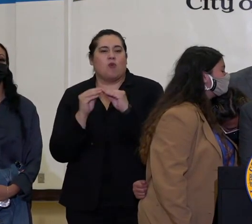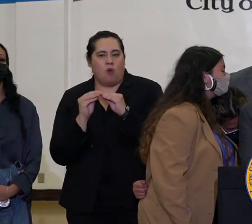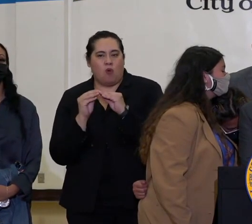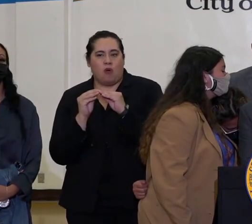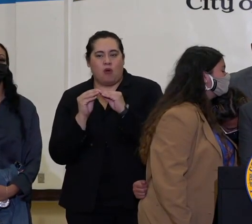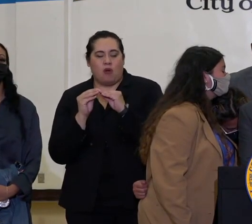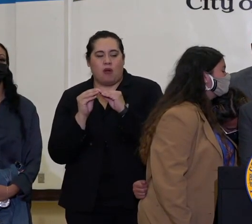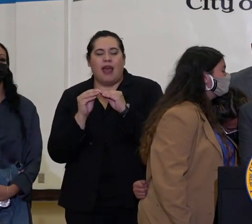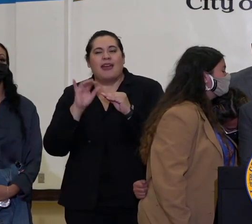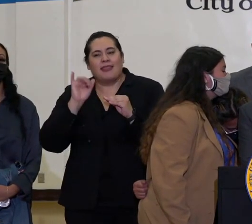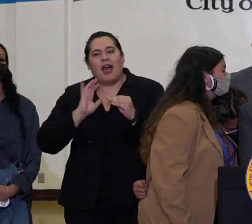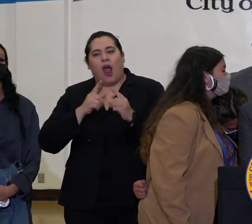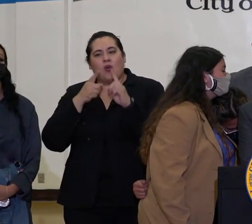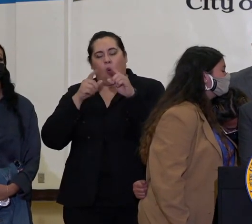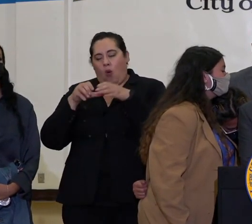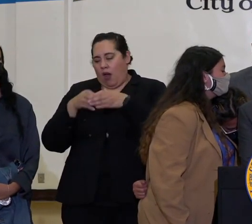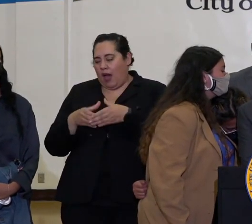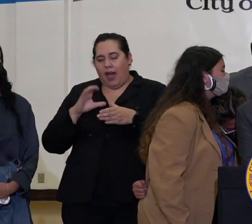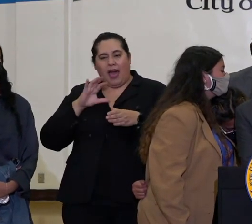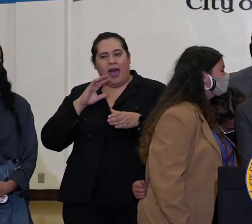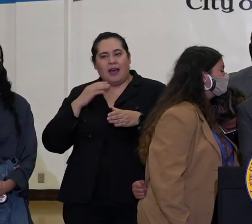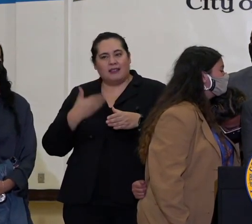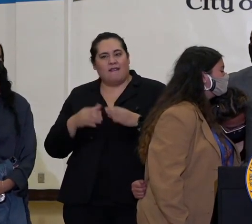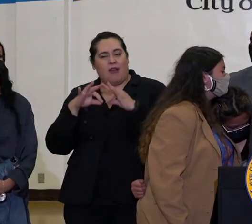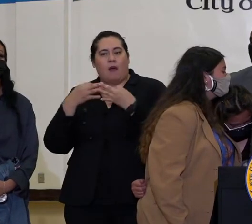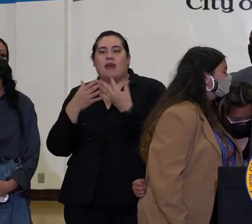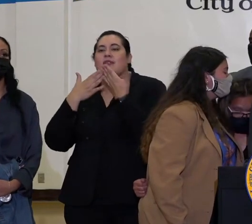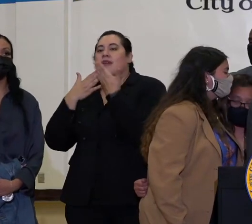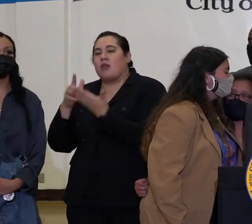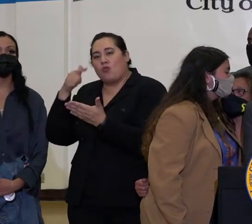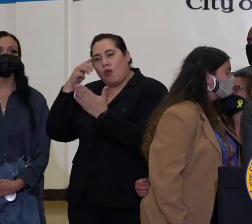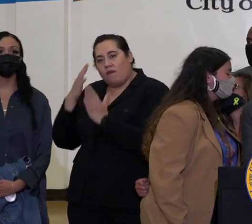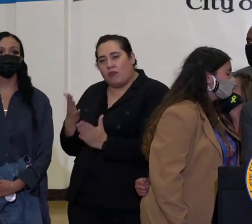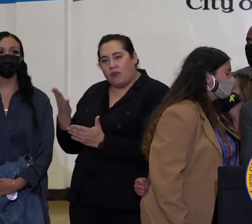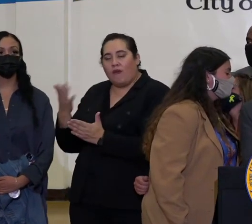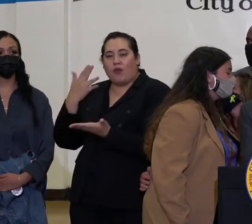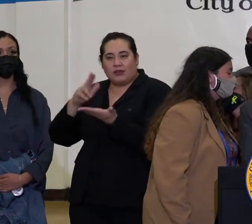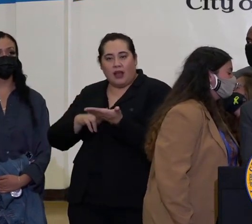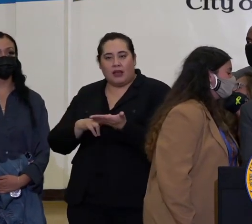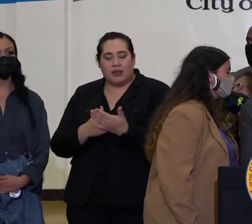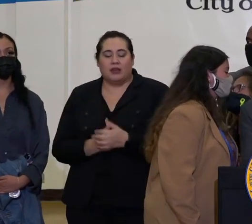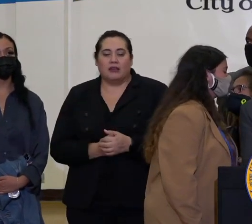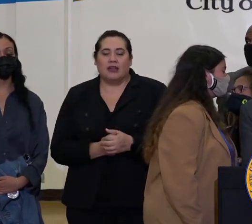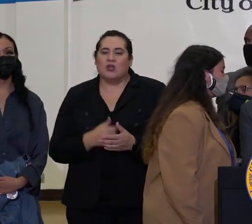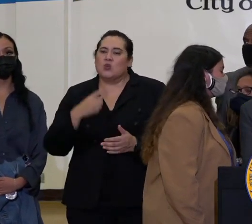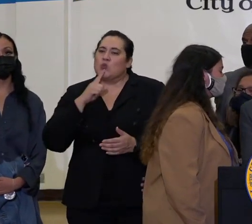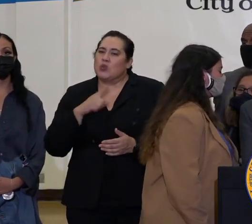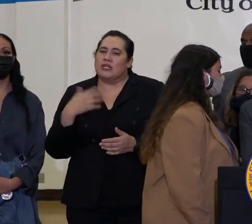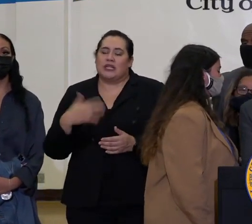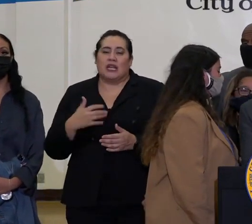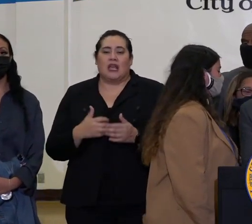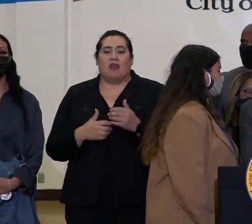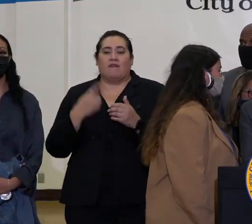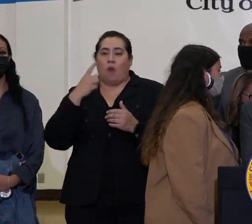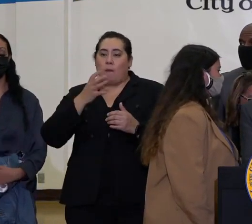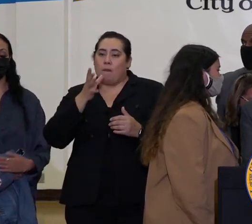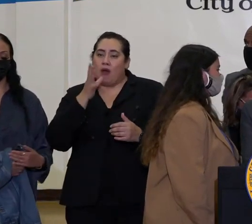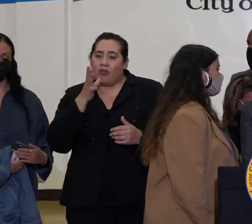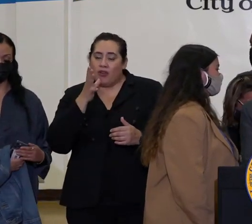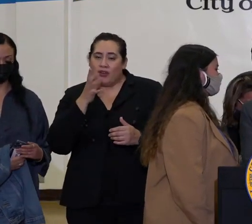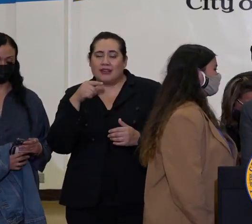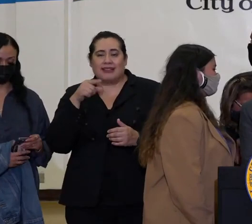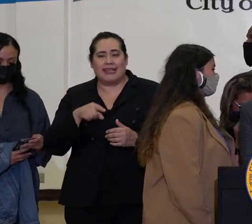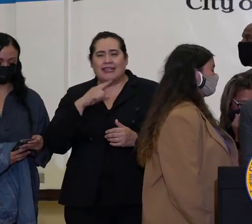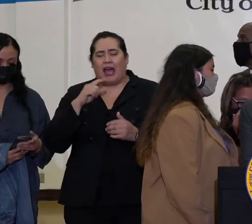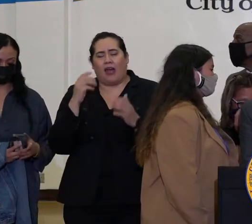on that. And that's our goal as a family. Thank you, Governor Newsom, for signing them. It is true for the mothers. This